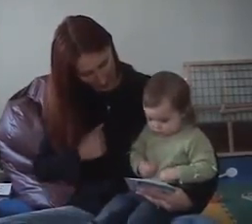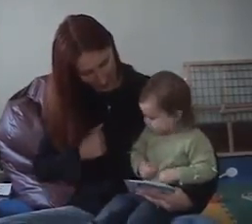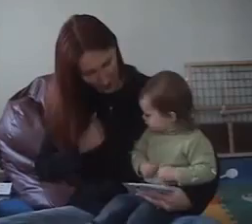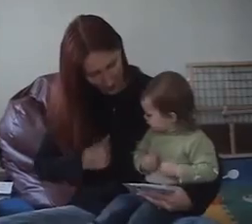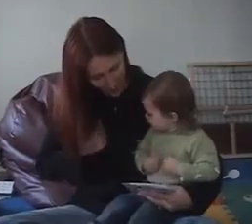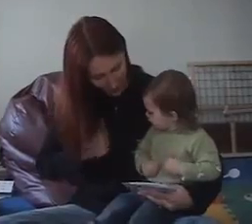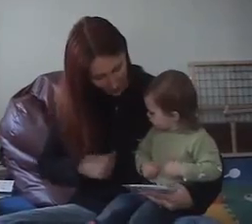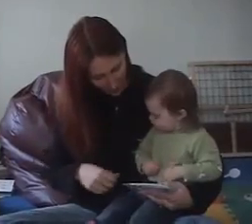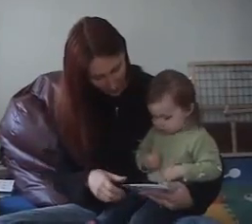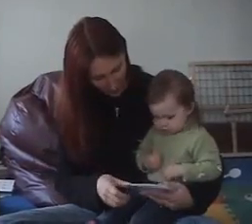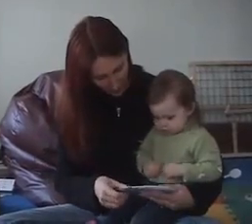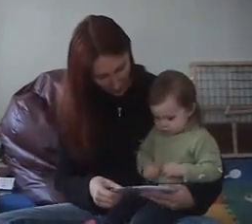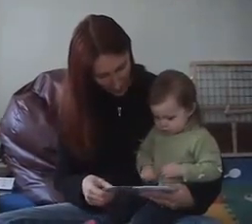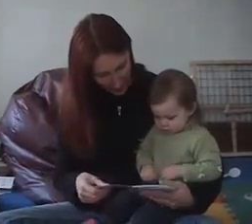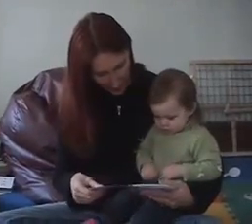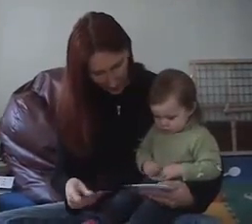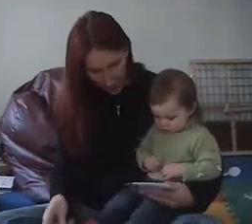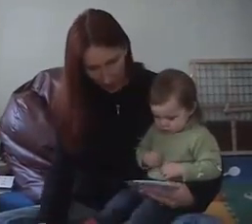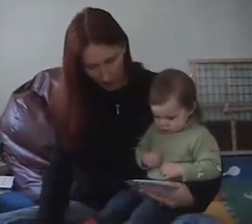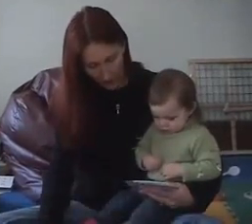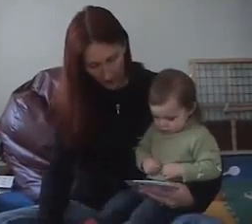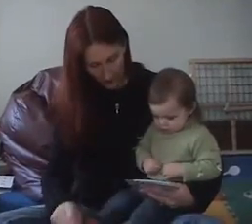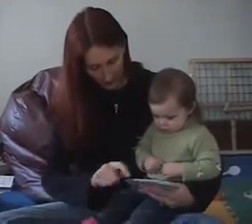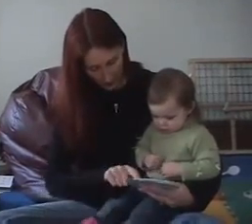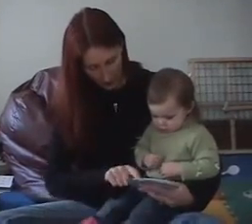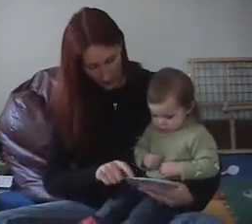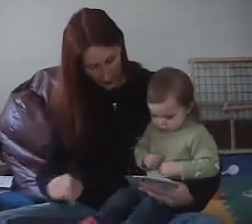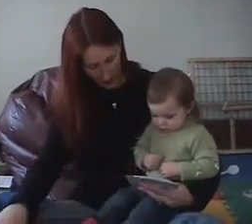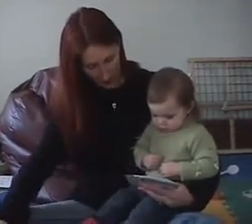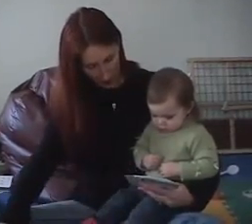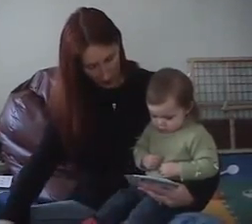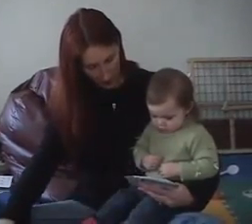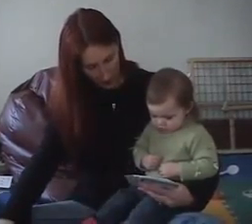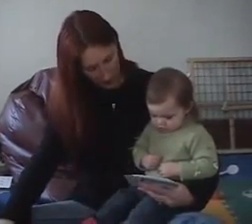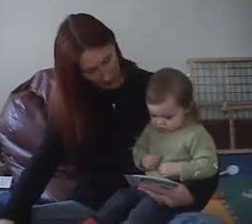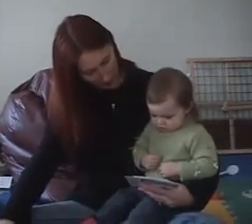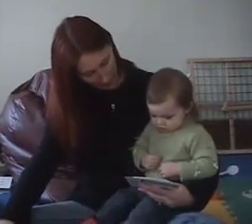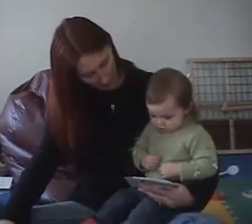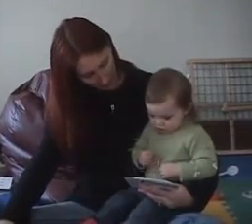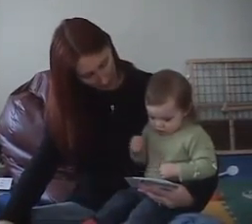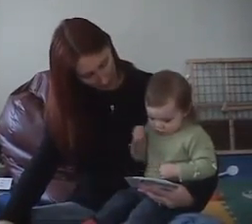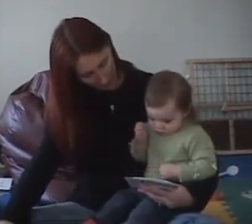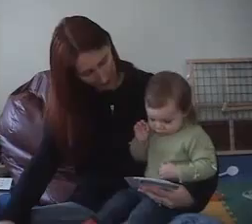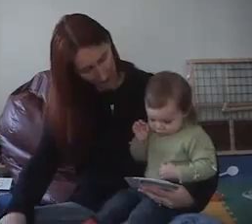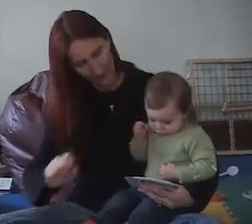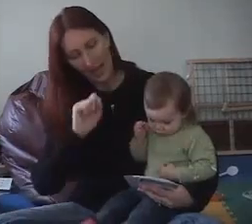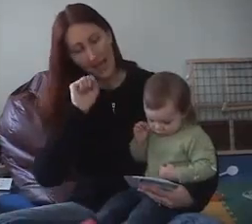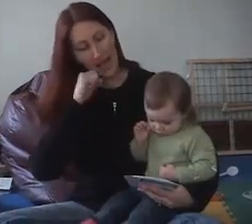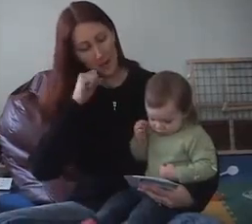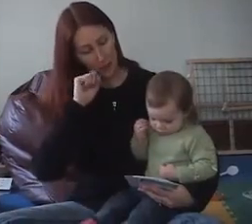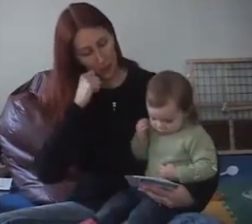That's right. Bath. You like to have baths. Mmm. You like to eat those. What is that? Apple. An apple.